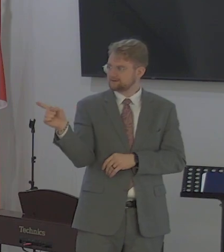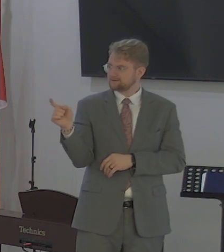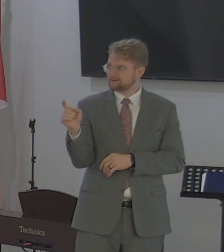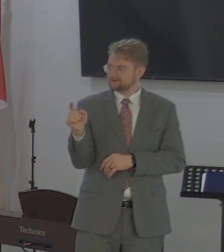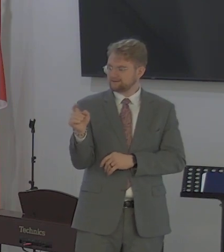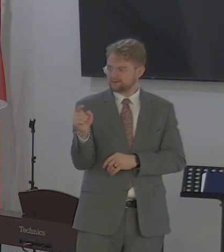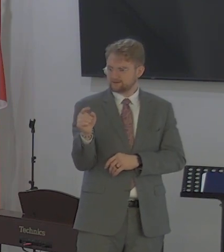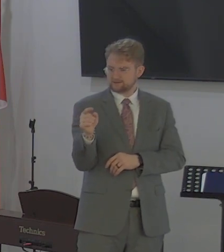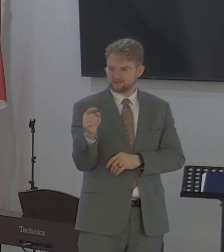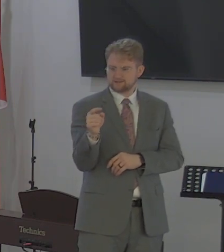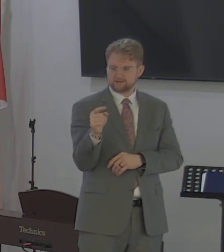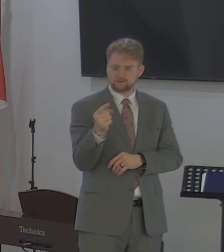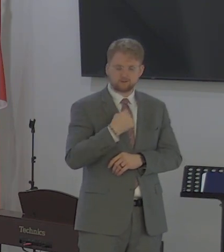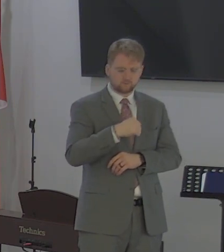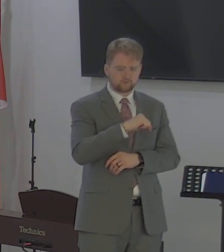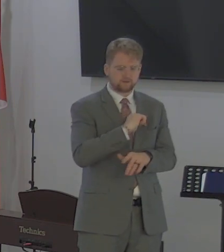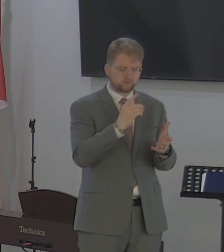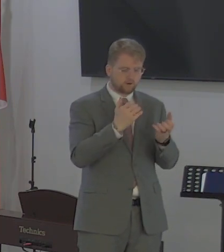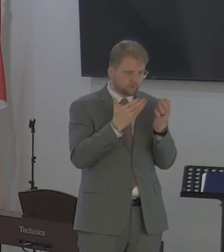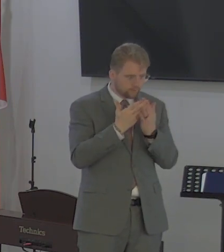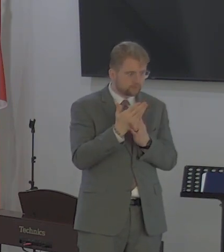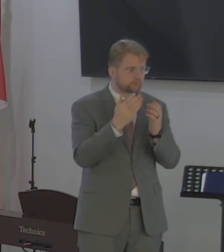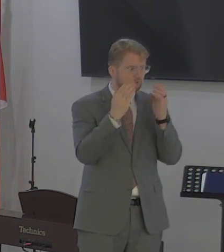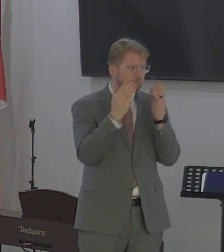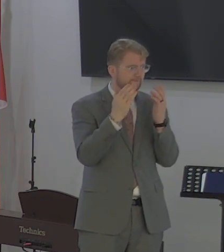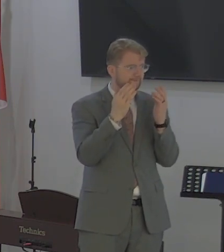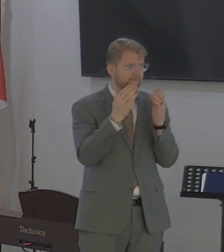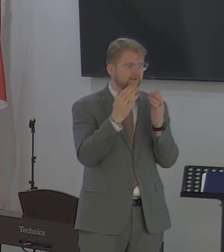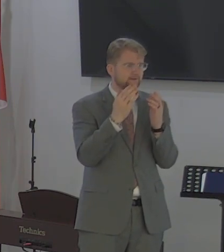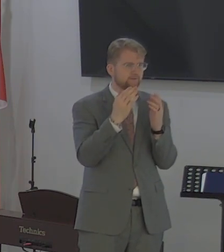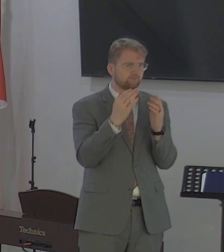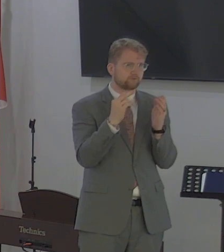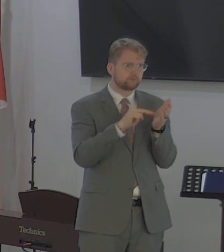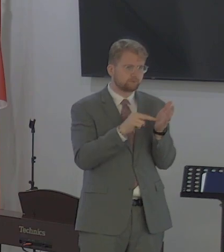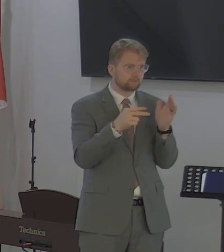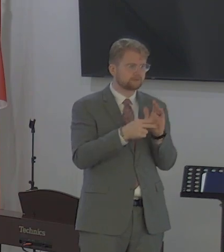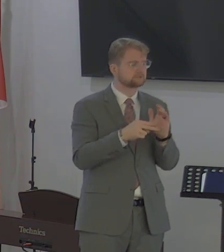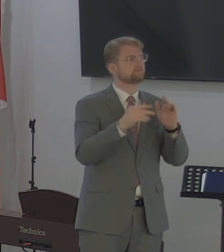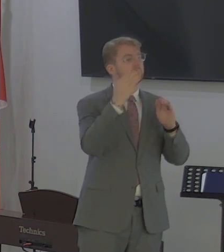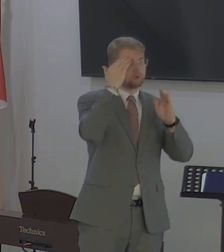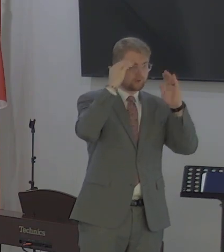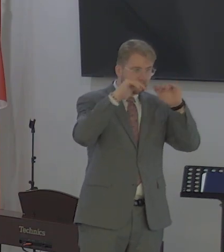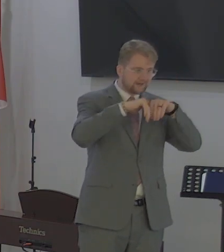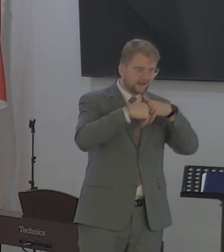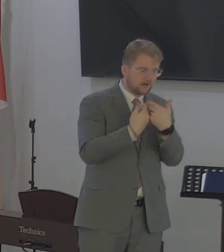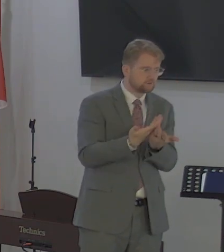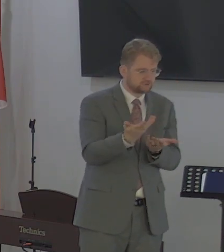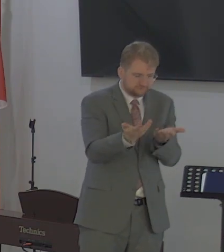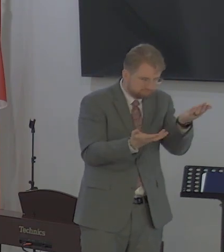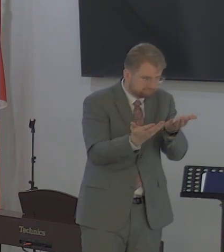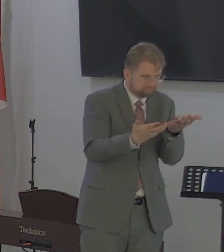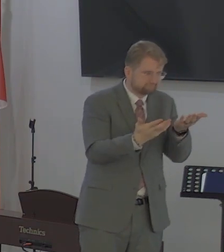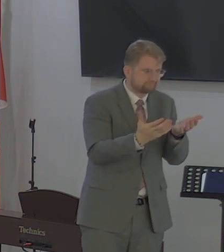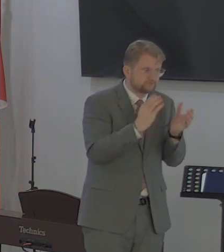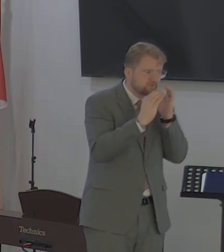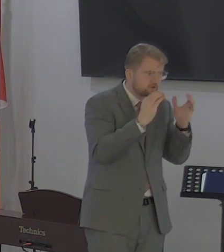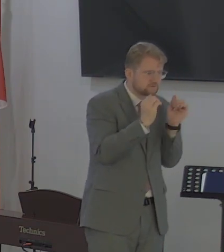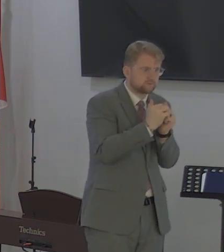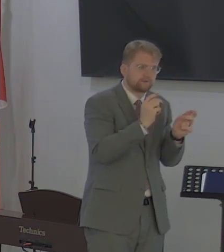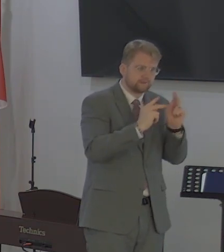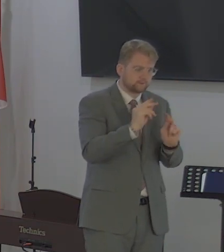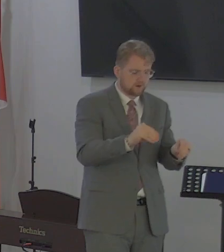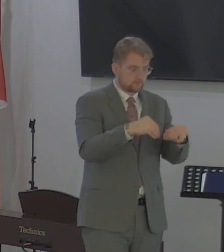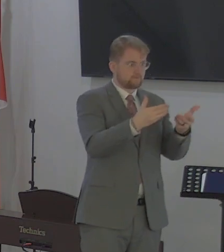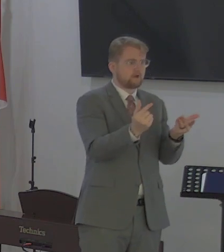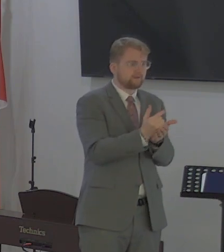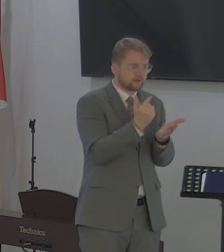just saying we're going to go through that for the purpose of knowing how to deal with people and bring the gospel to them. Is that not one of the many